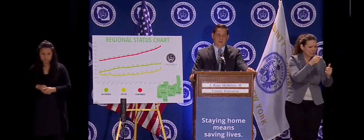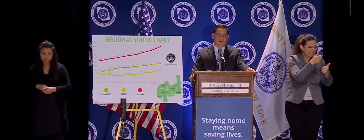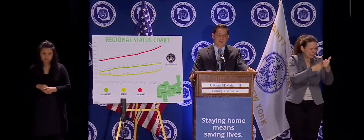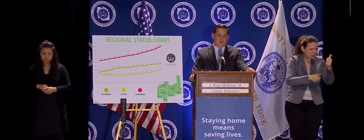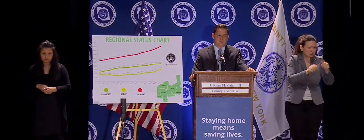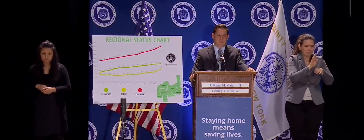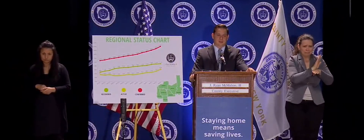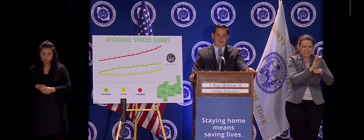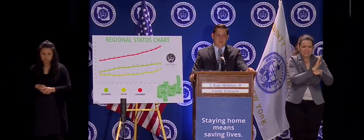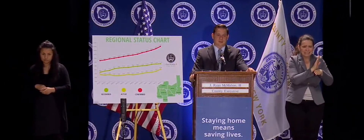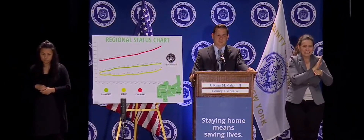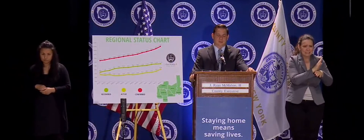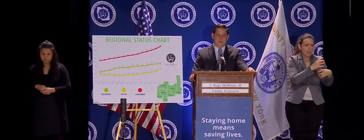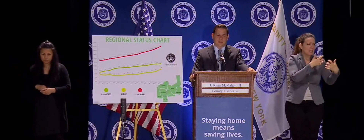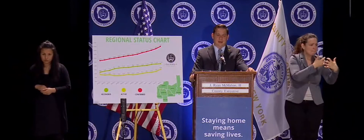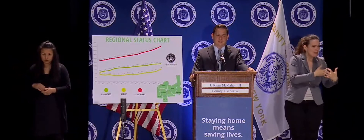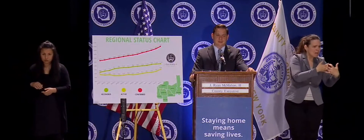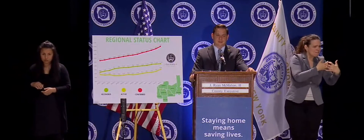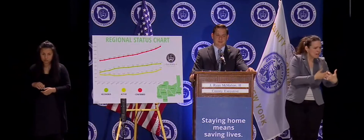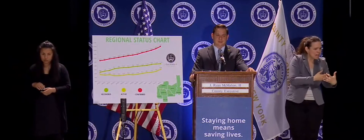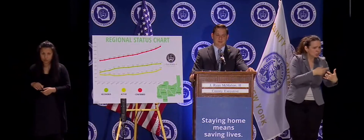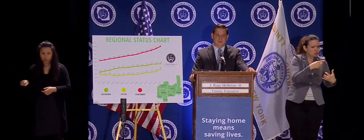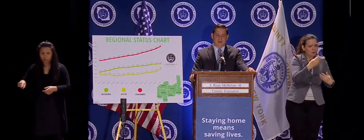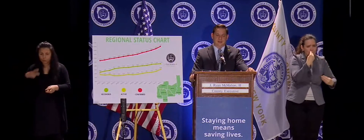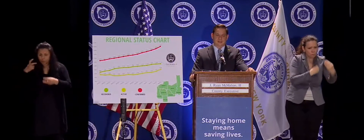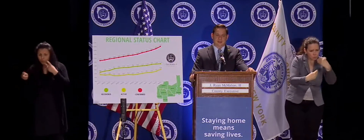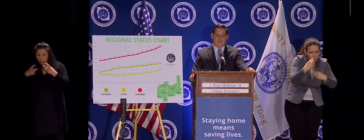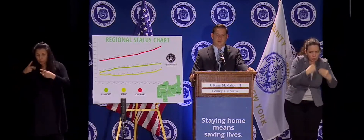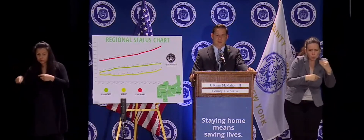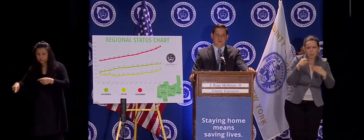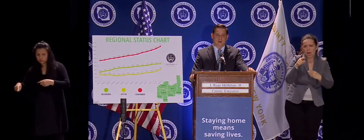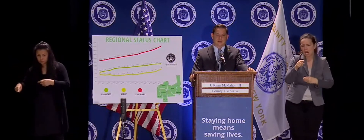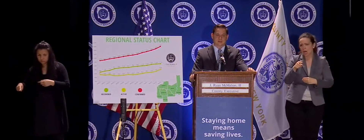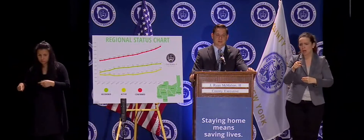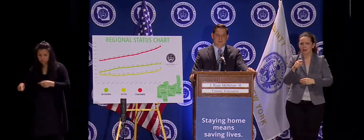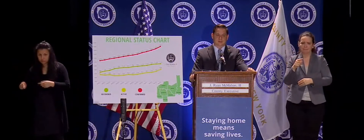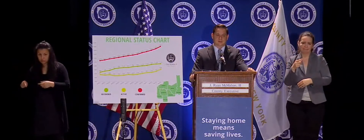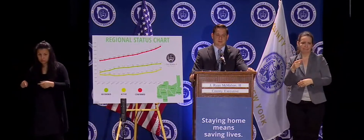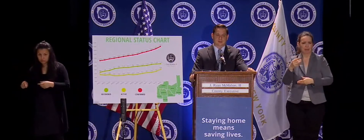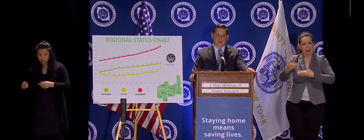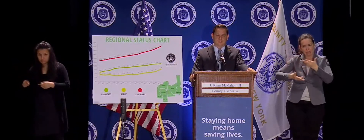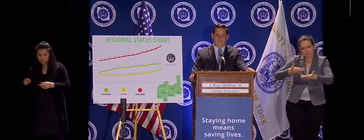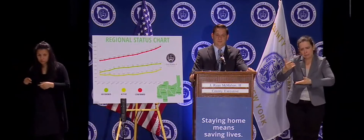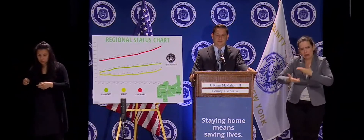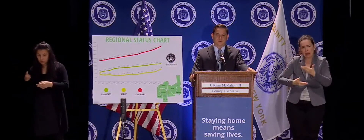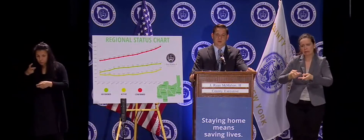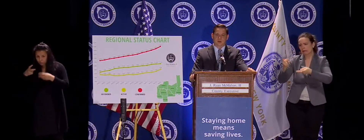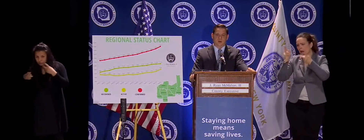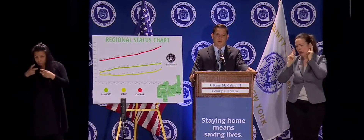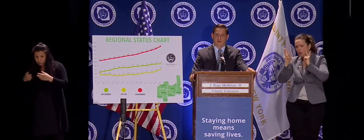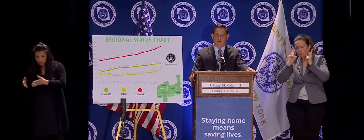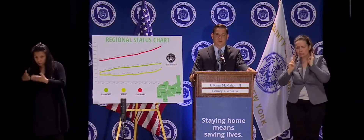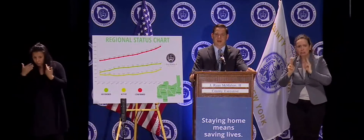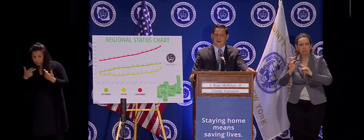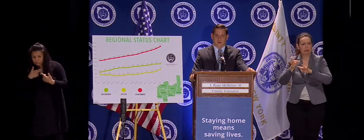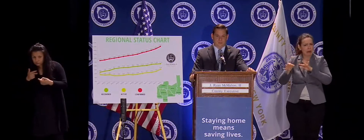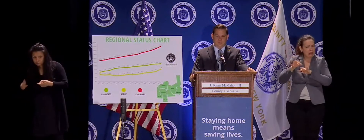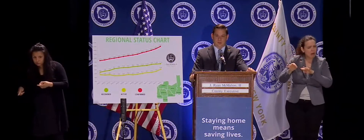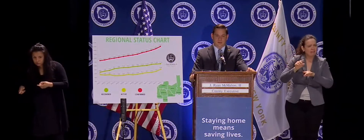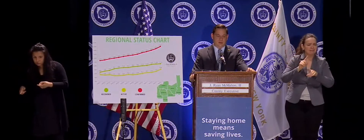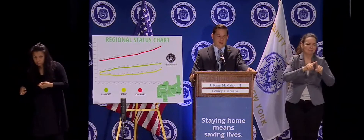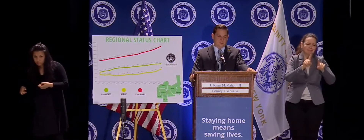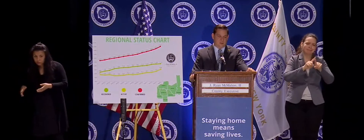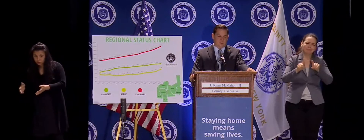but you can't say to some restaurants, you know, you can go and others you can't